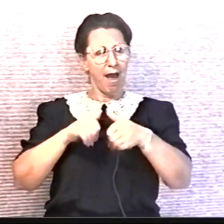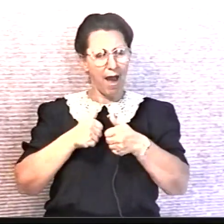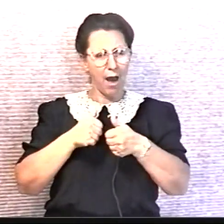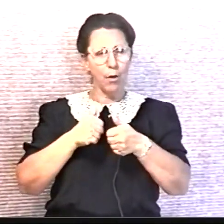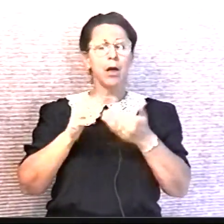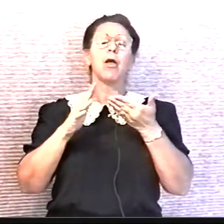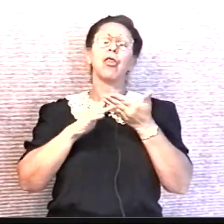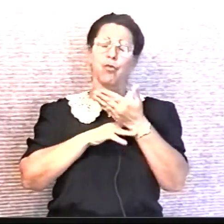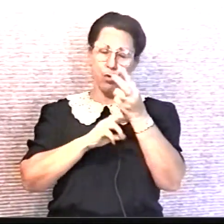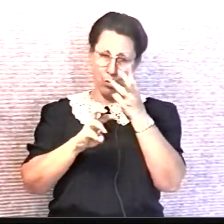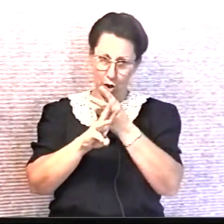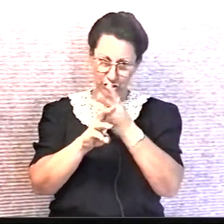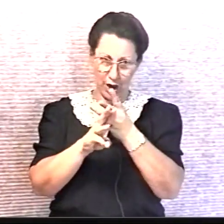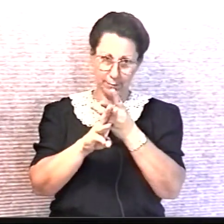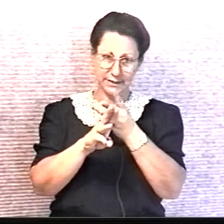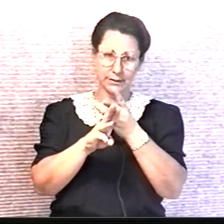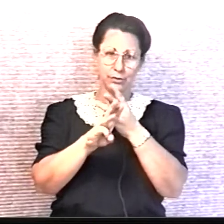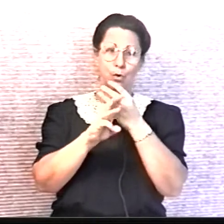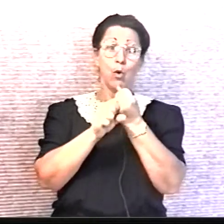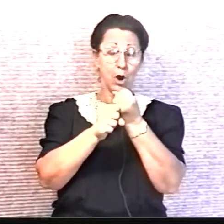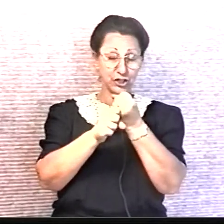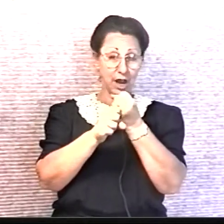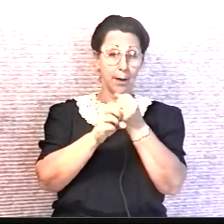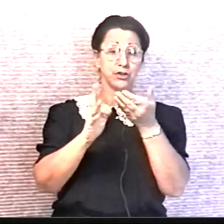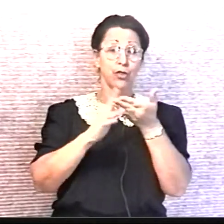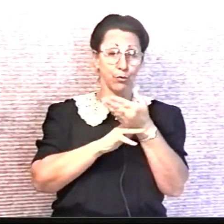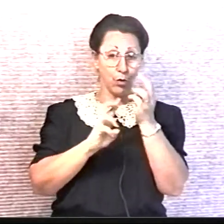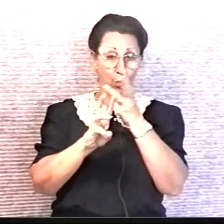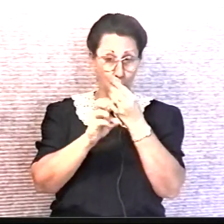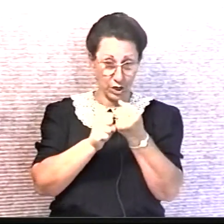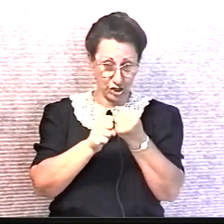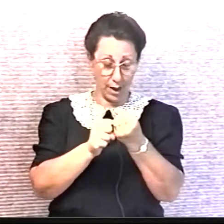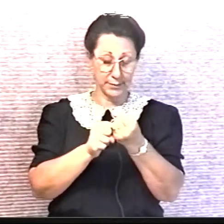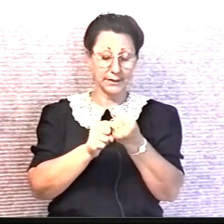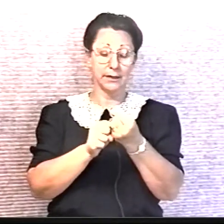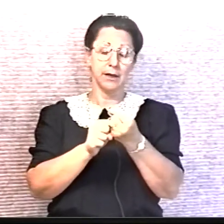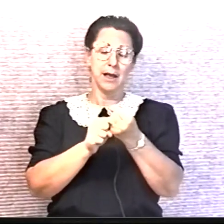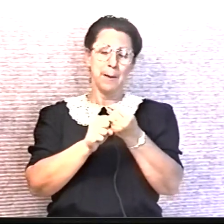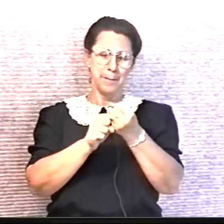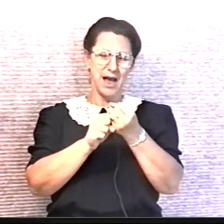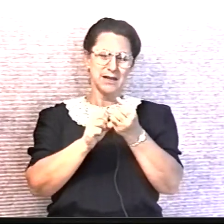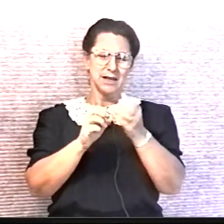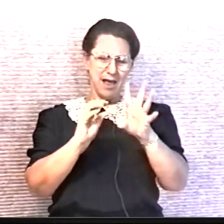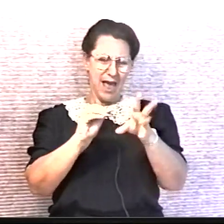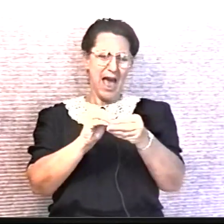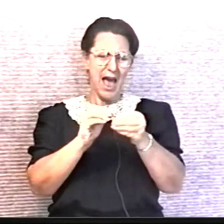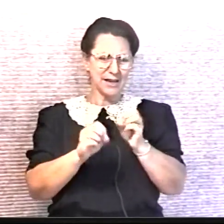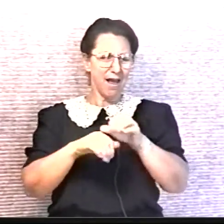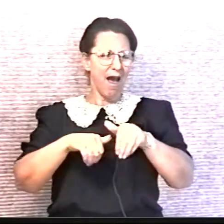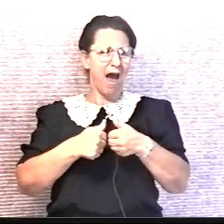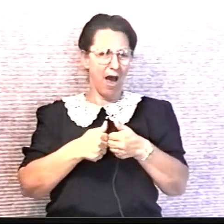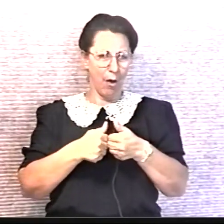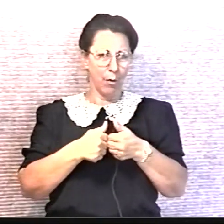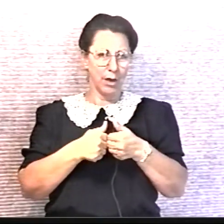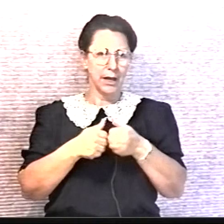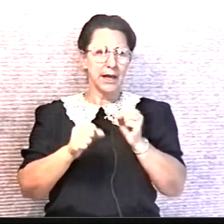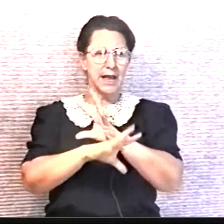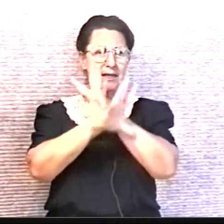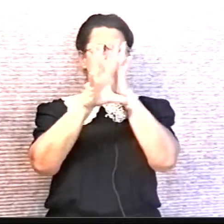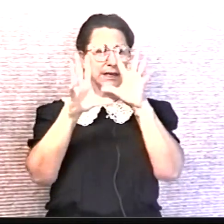How? Through workshops, or workshops through workshops. But add how. It's